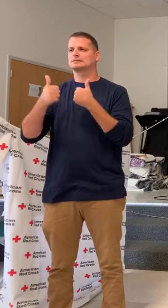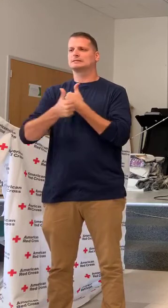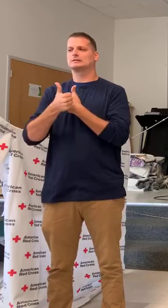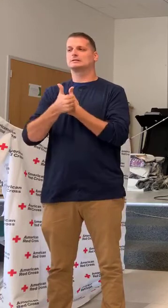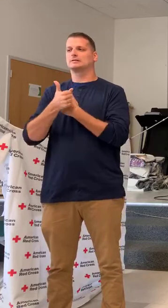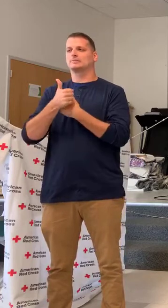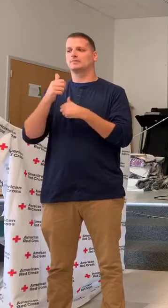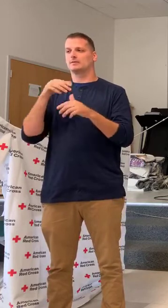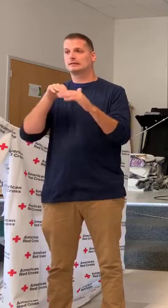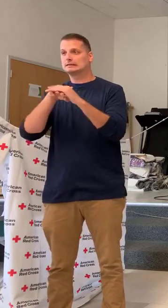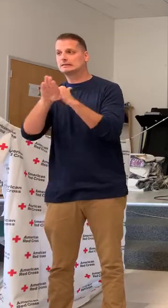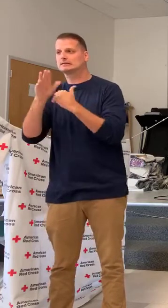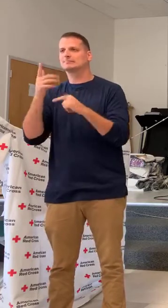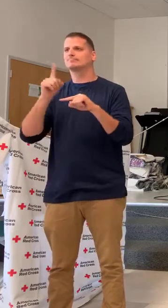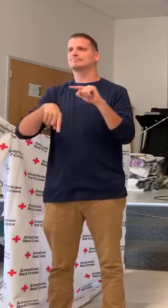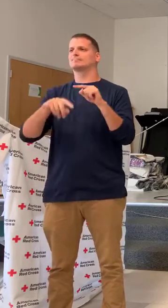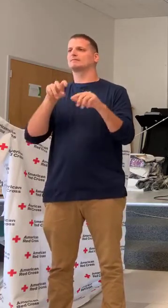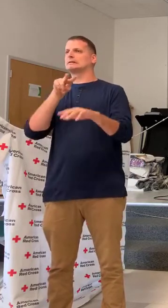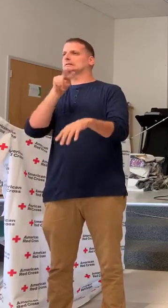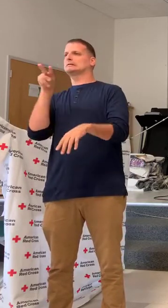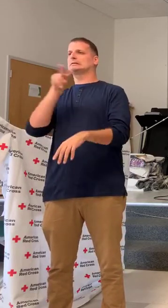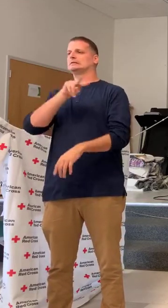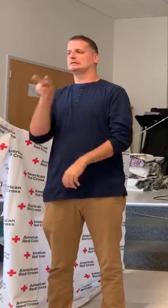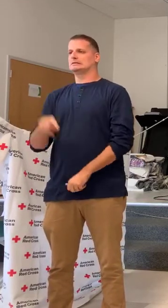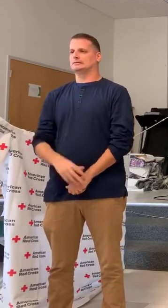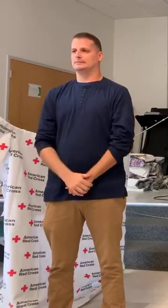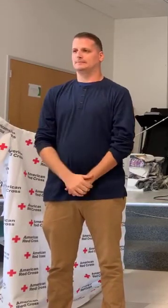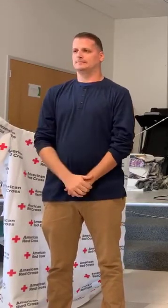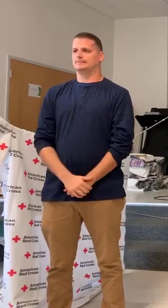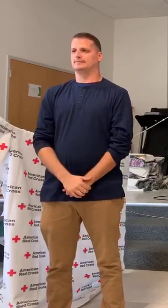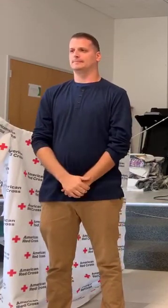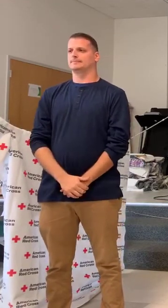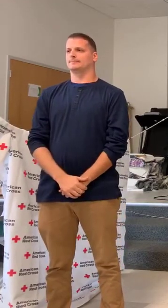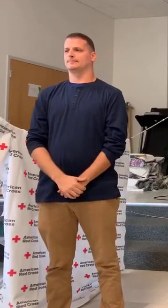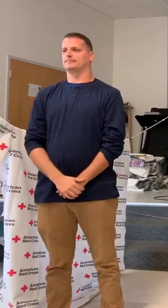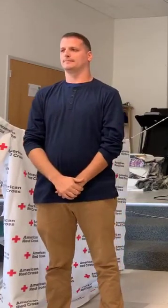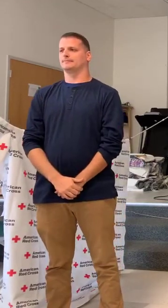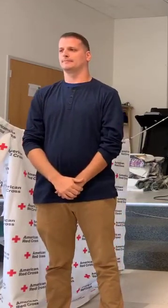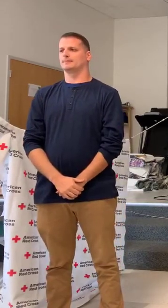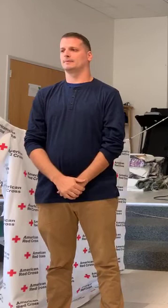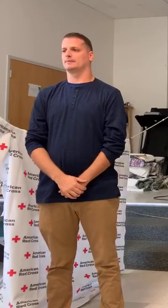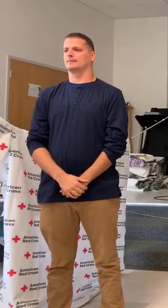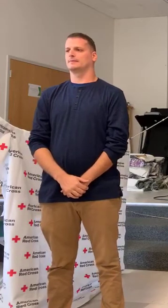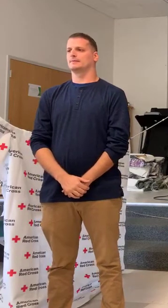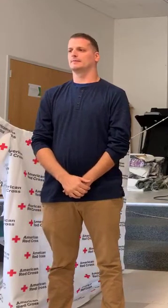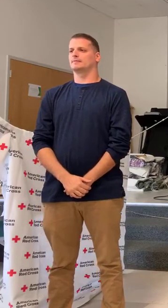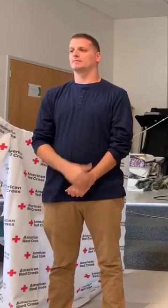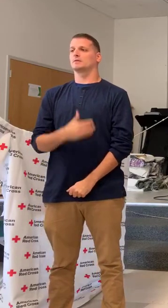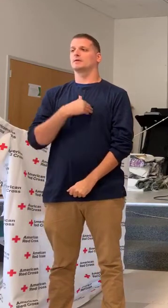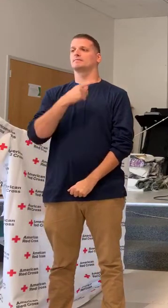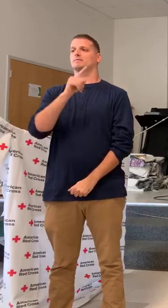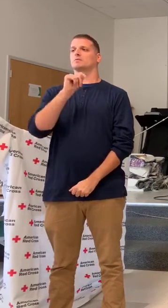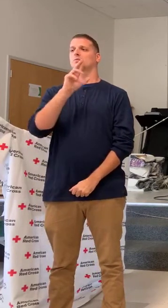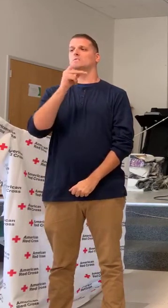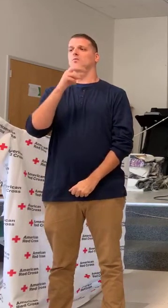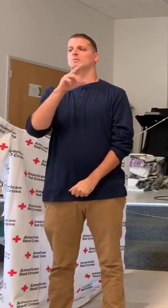in. Lieutenant Fussy, if I'm correct, we had to give the troopers chainsaws. Was that correct earlier on? We gave